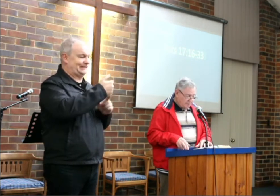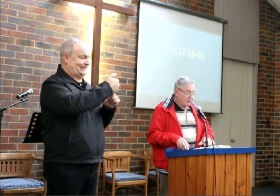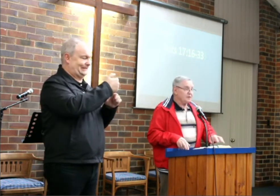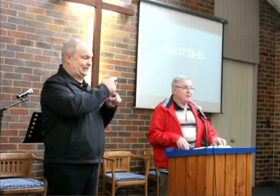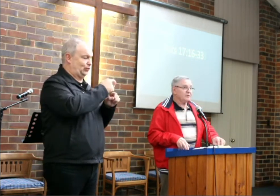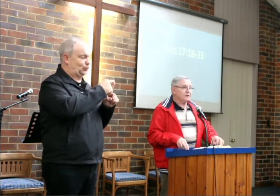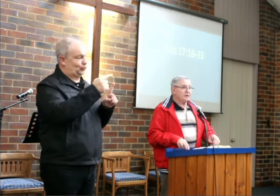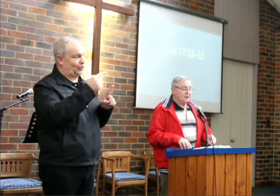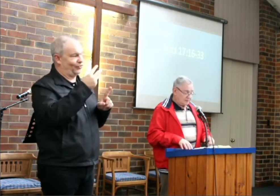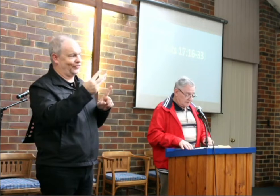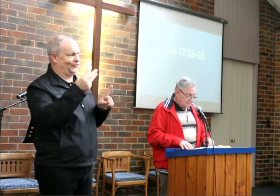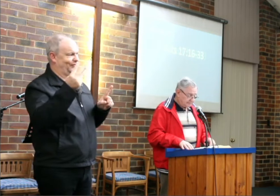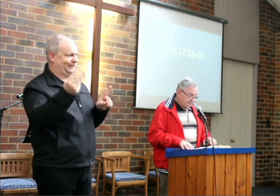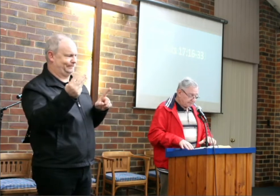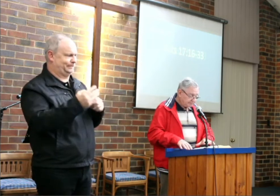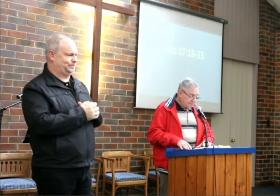to